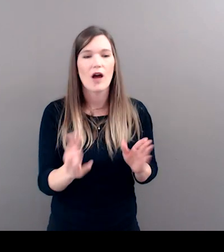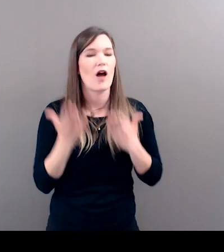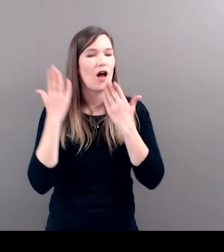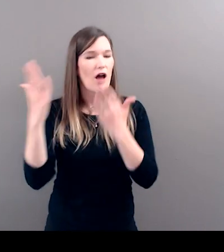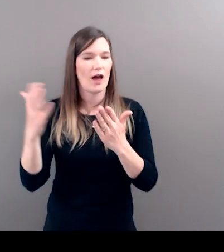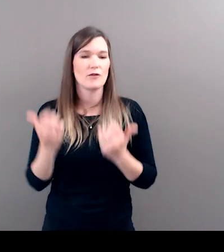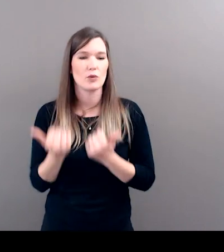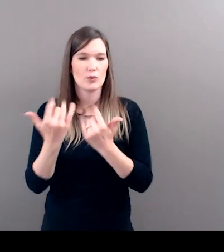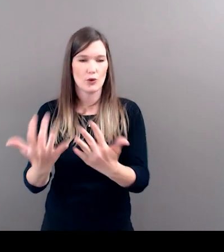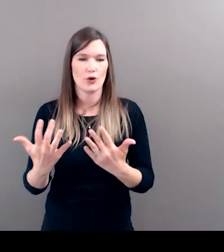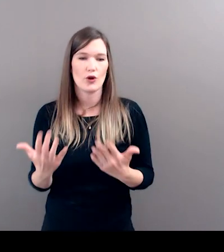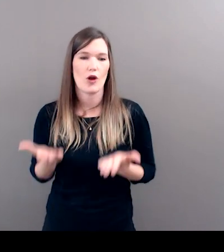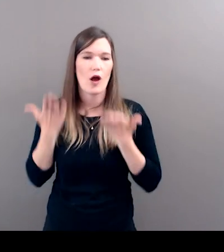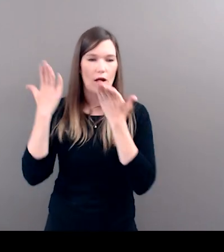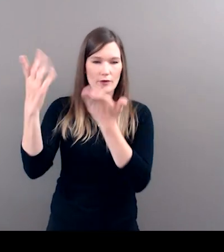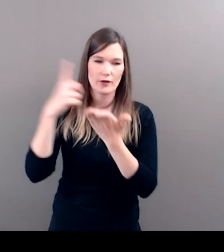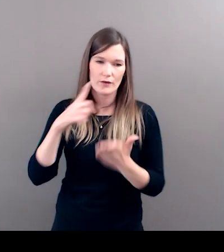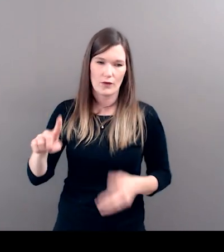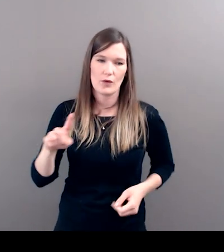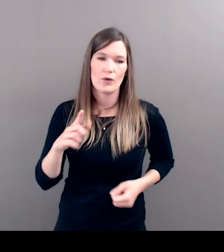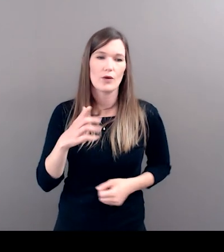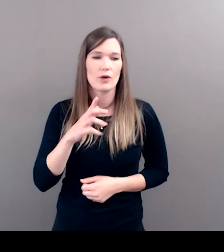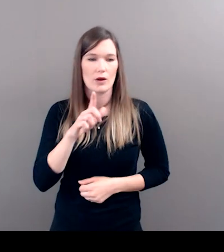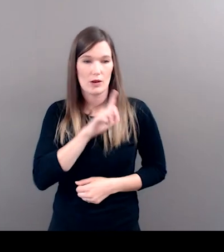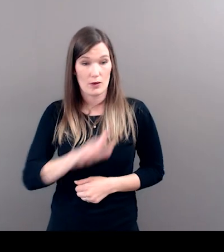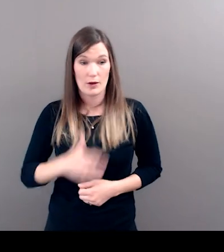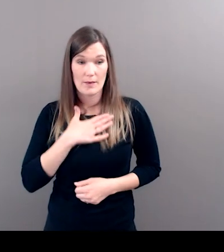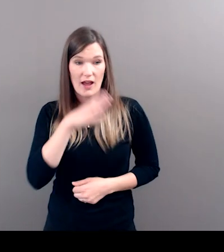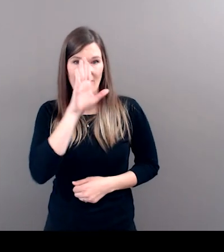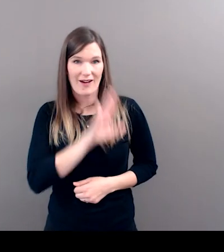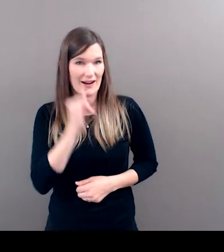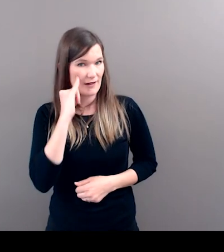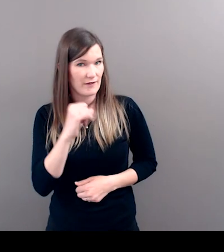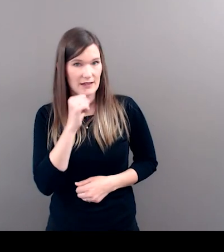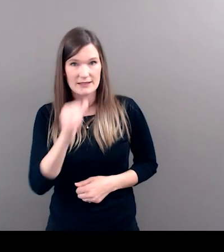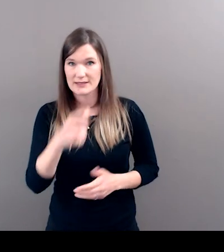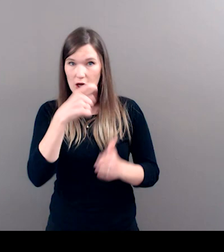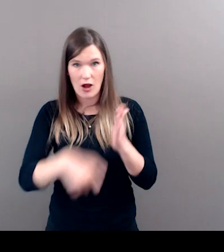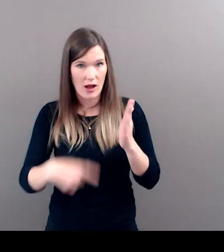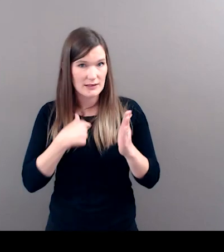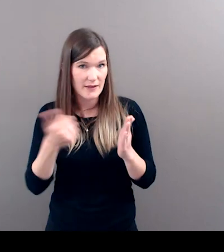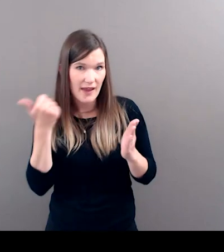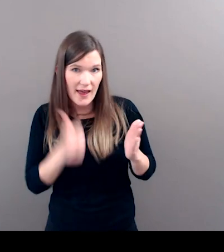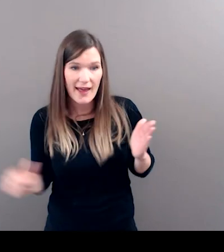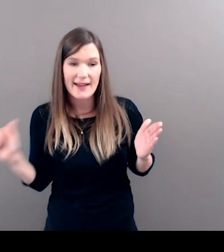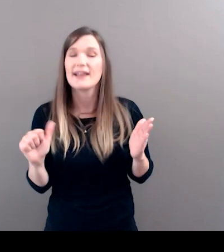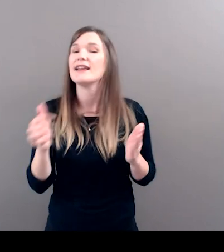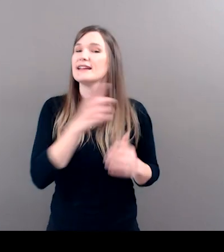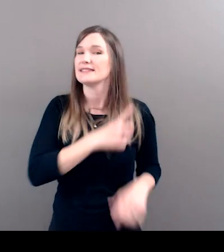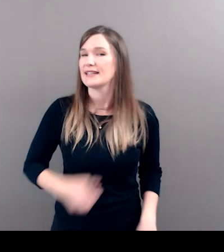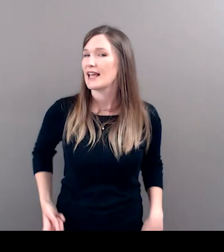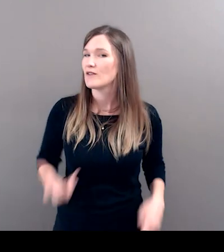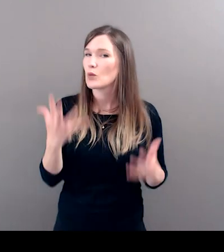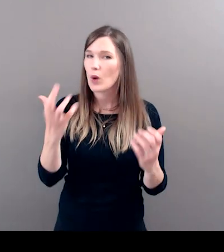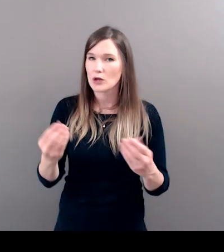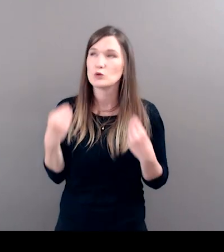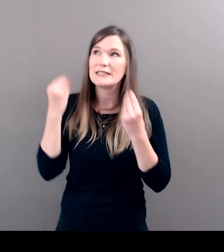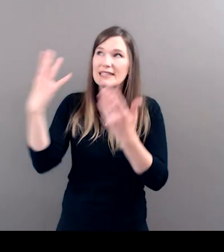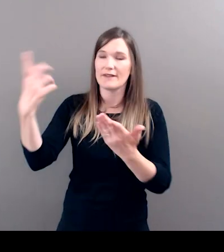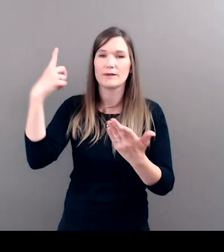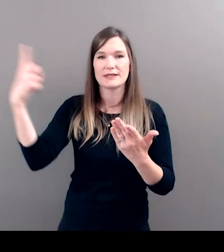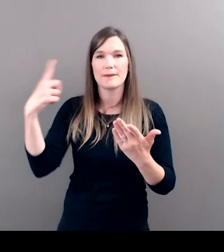my God with that which cost me nothing. David wanted to give something that he paid for that was value to him. He wanted to